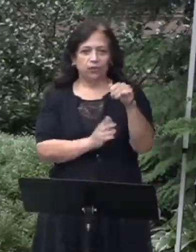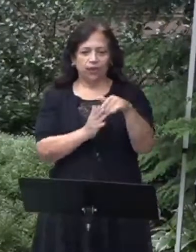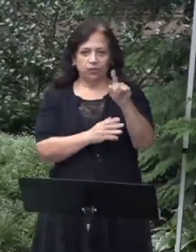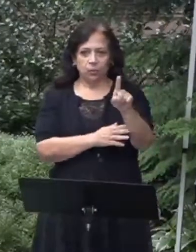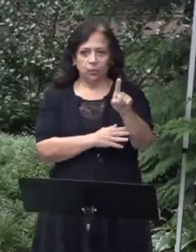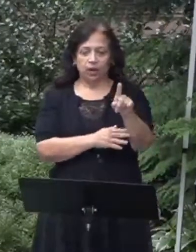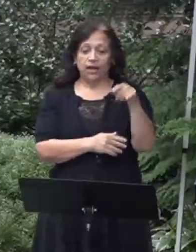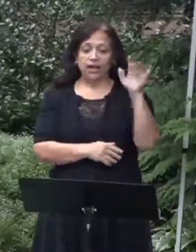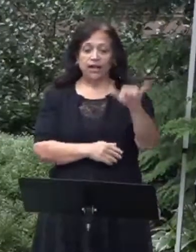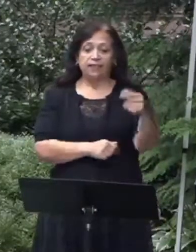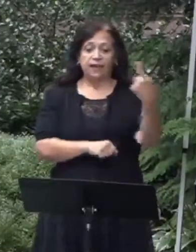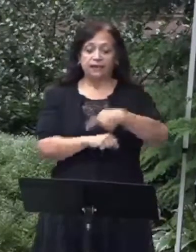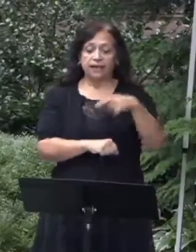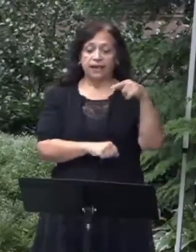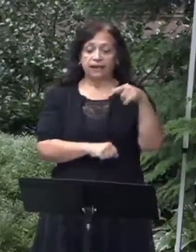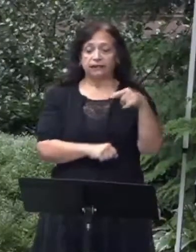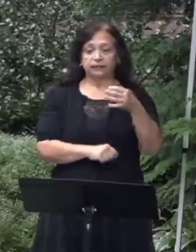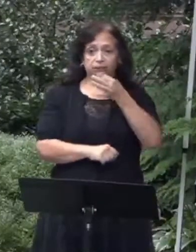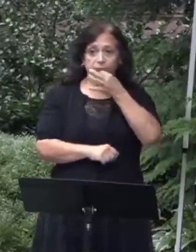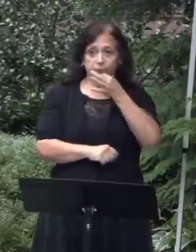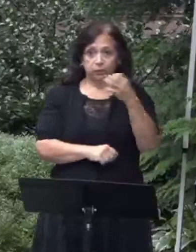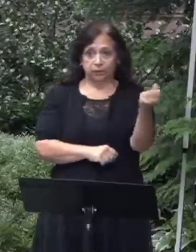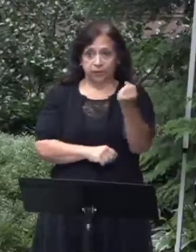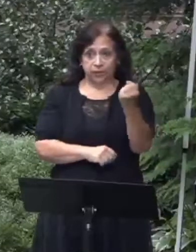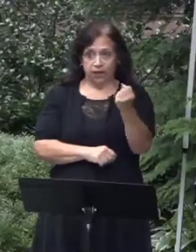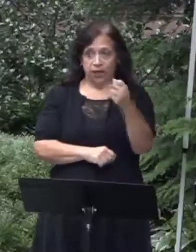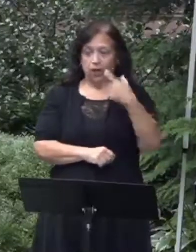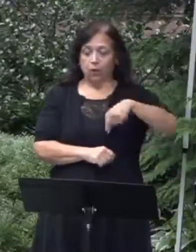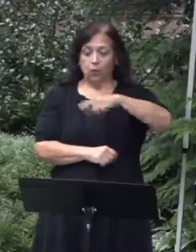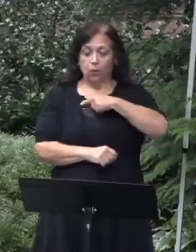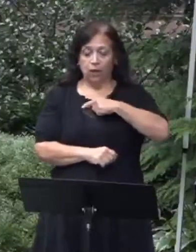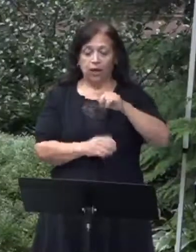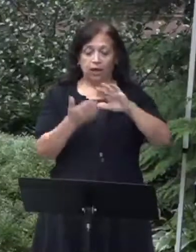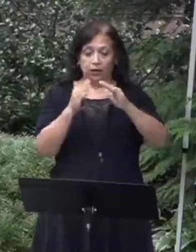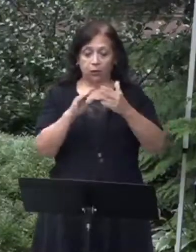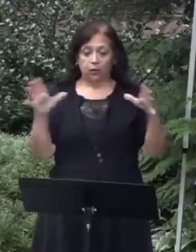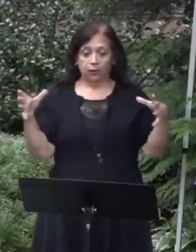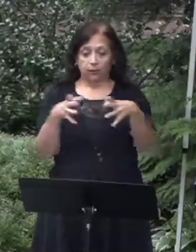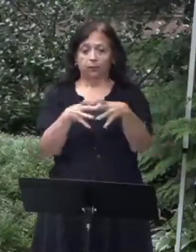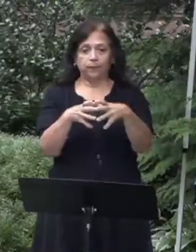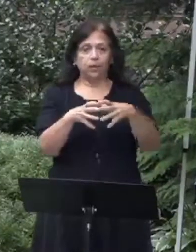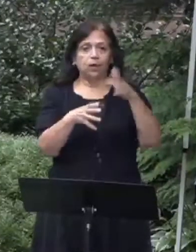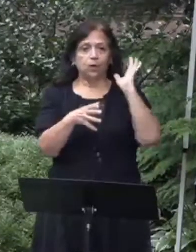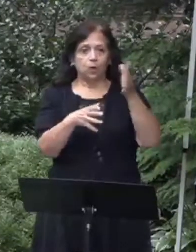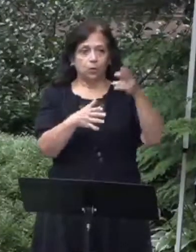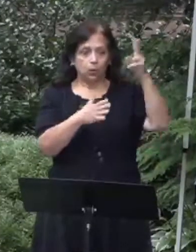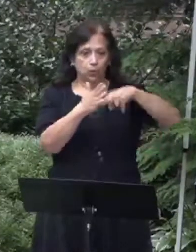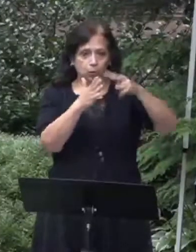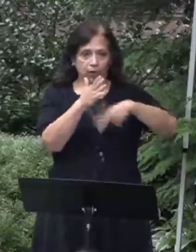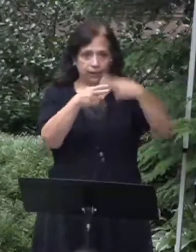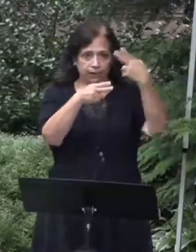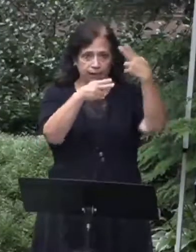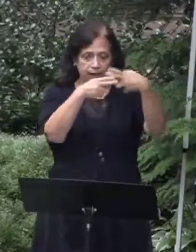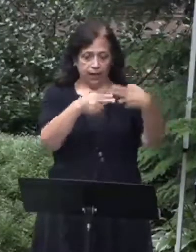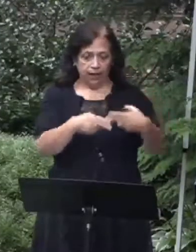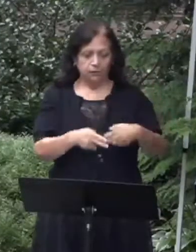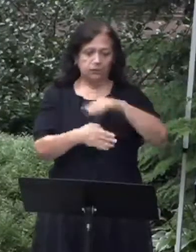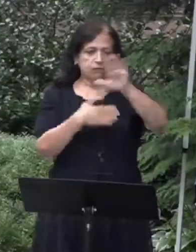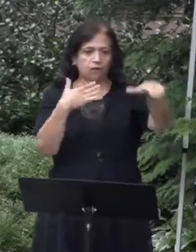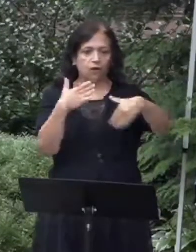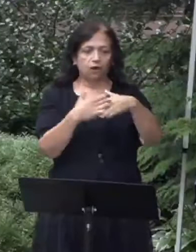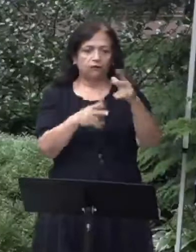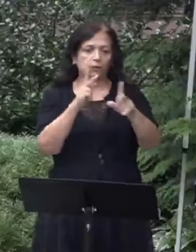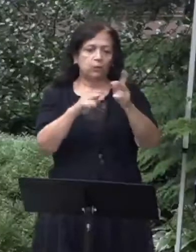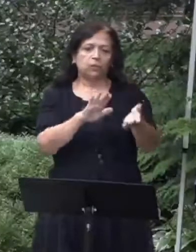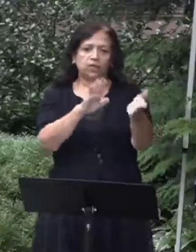this coming Saturday, we will, as a community, read the names of all of the people who lost